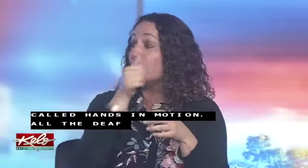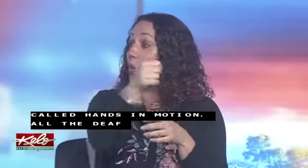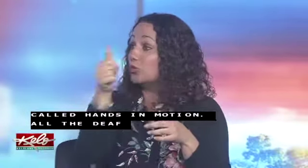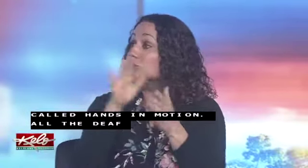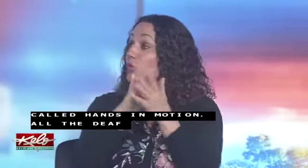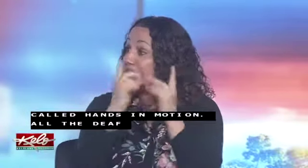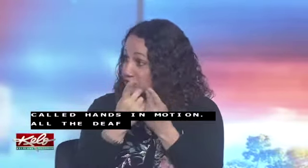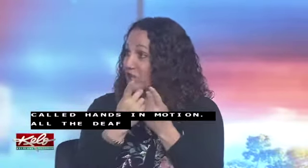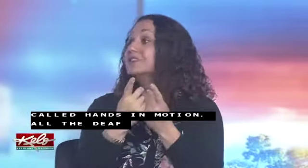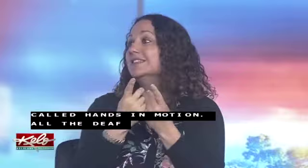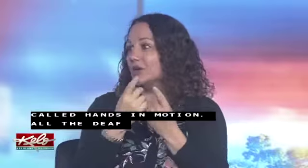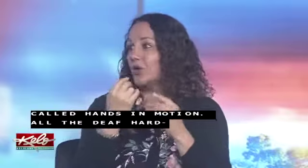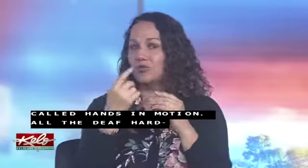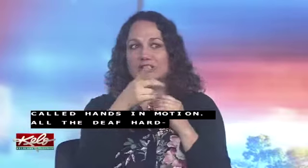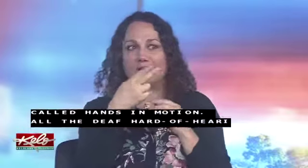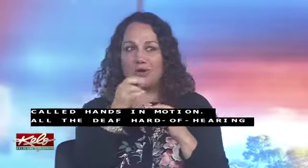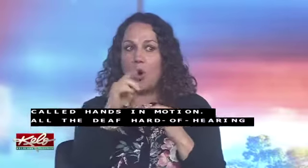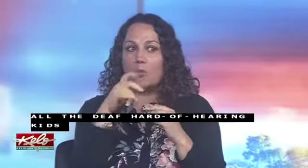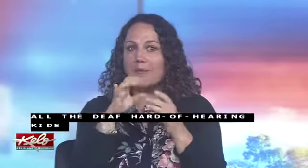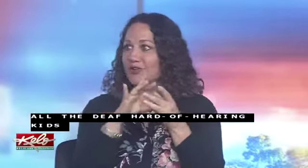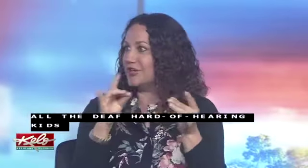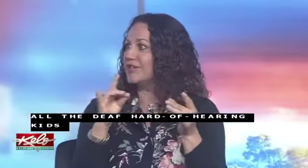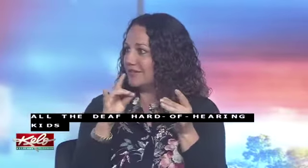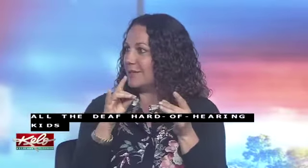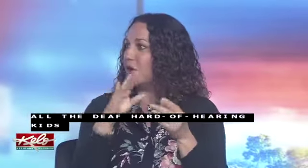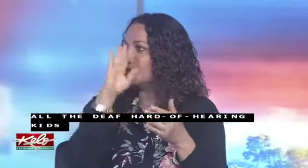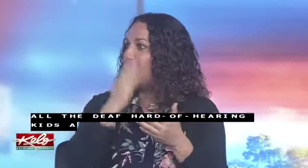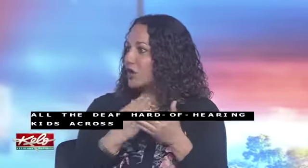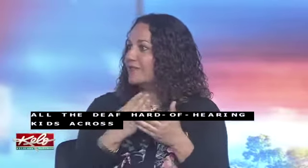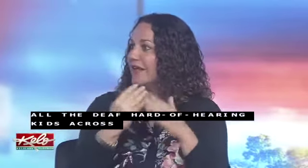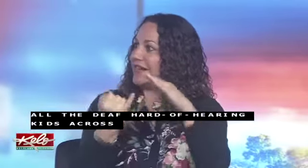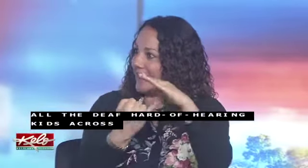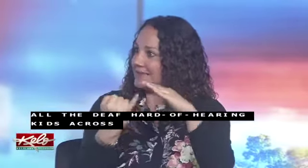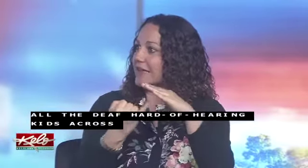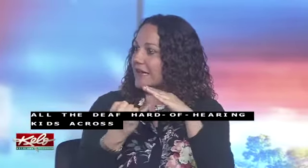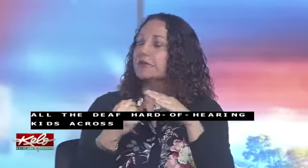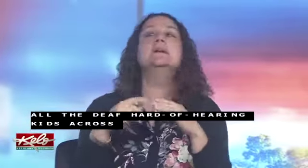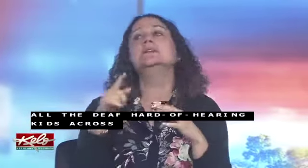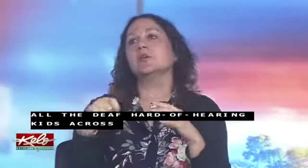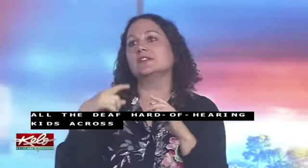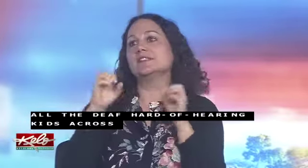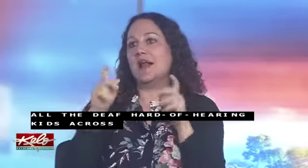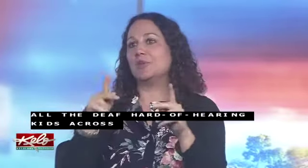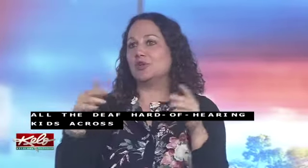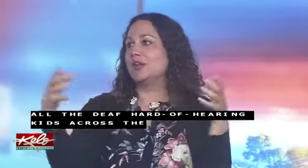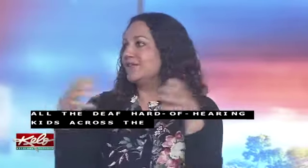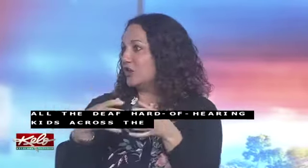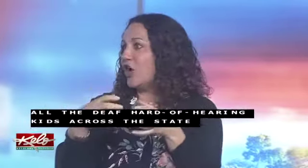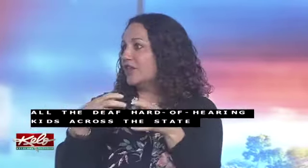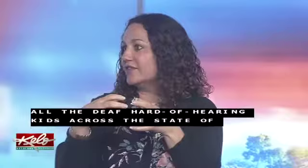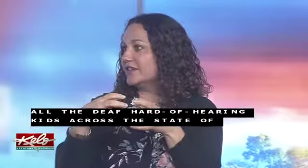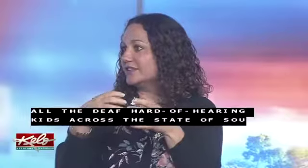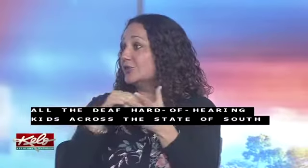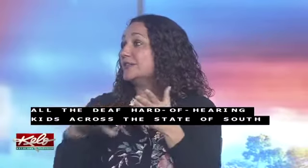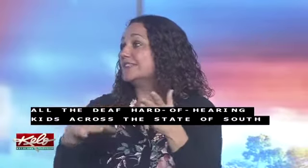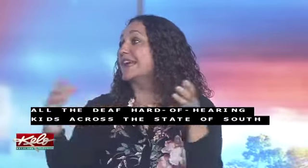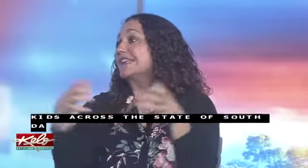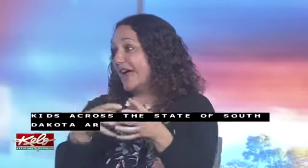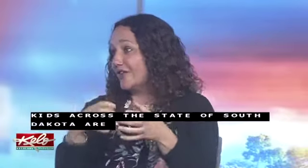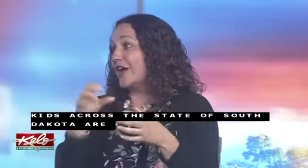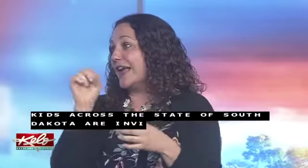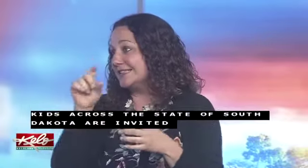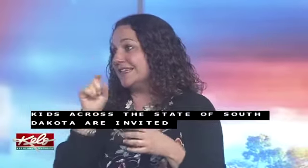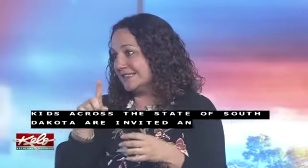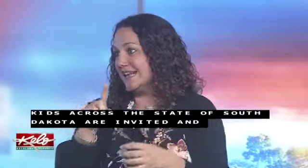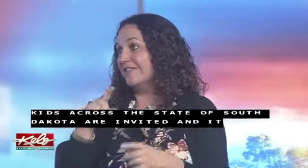alone in their own school district. So just like what Hope mentioned about her daughter feeling isolated, so this is an opportunity for all of the students to